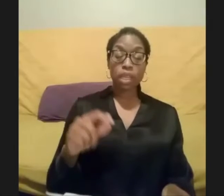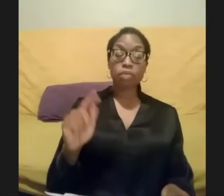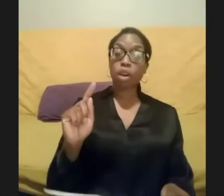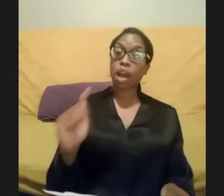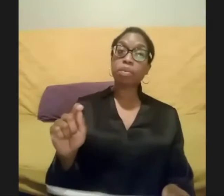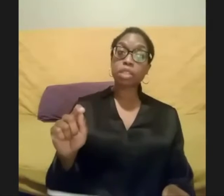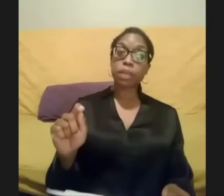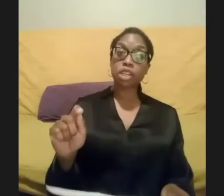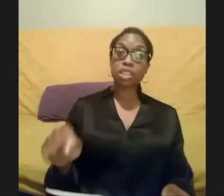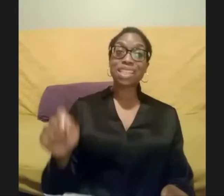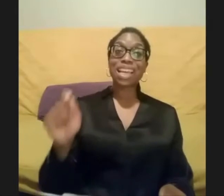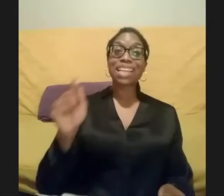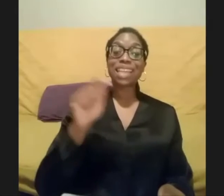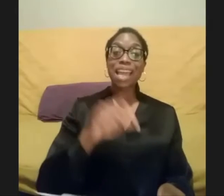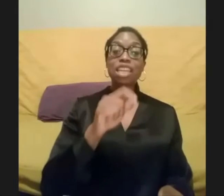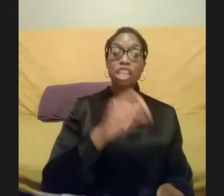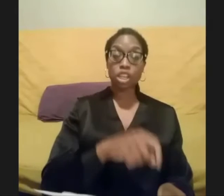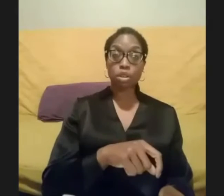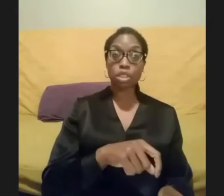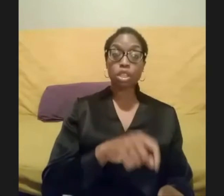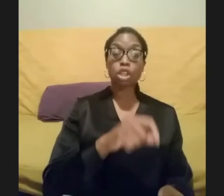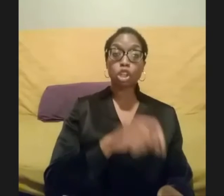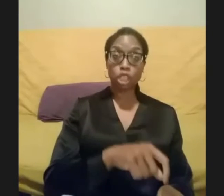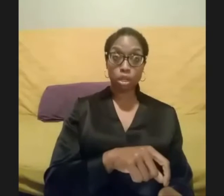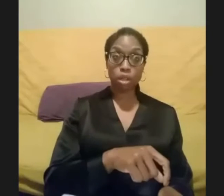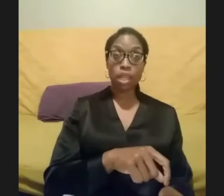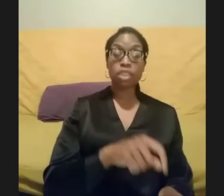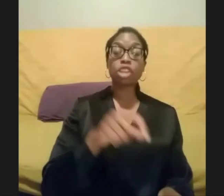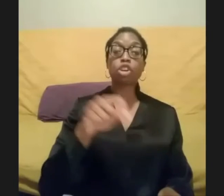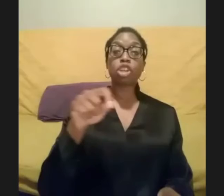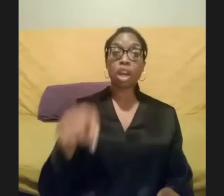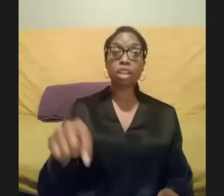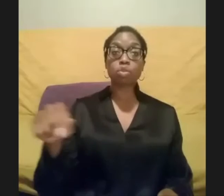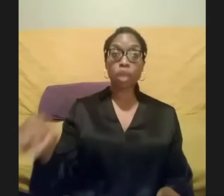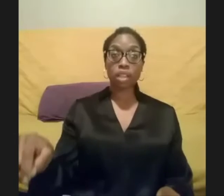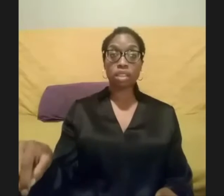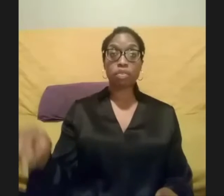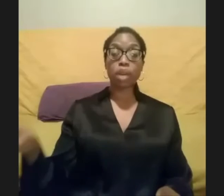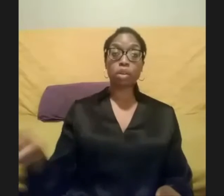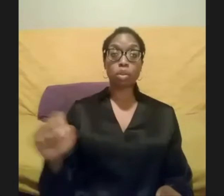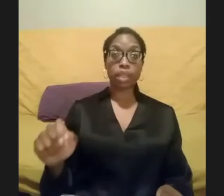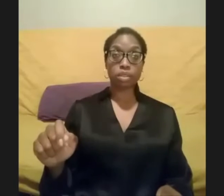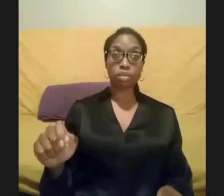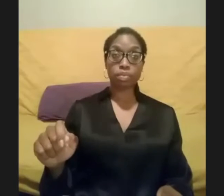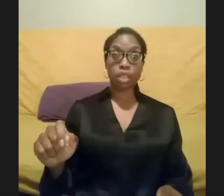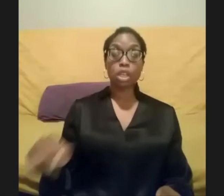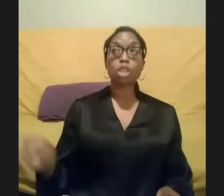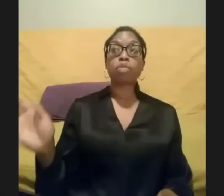for high-risk patients 10 years earlier than your youngest relative who had colon cancer. So if you